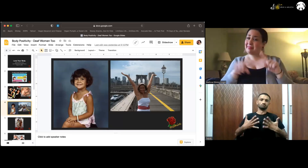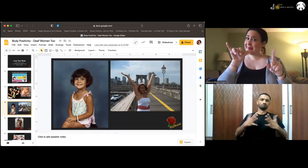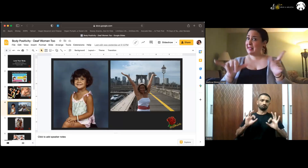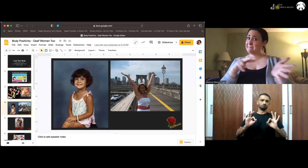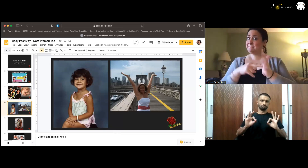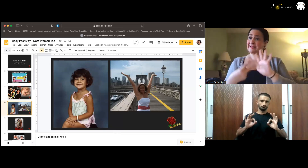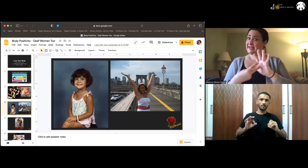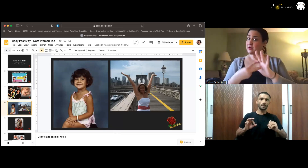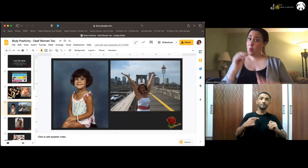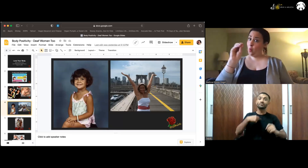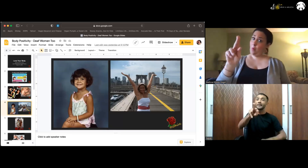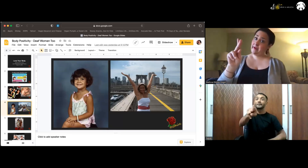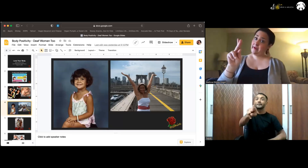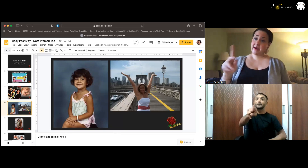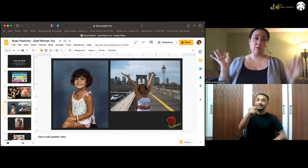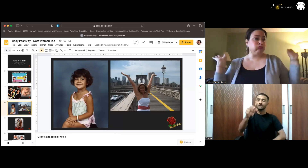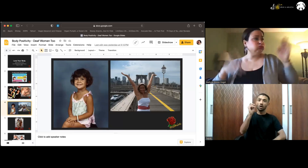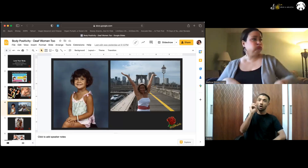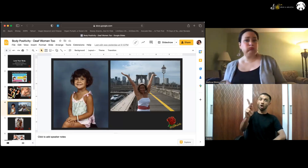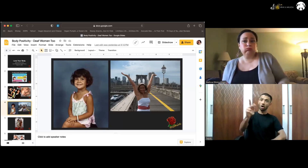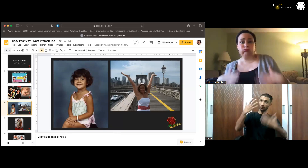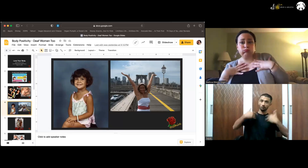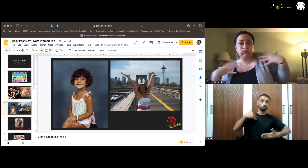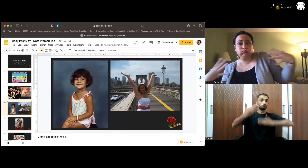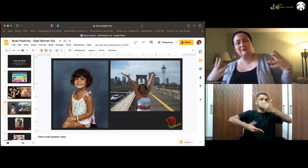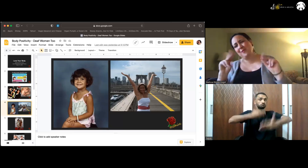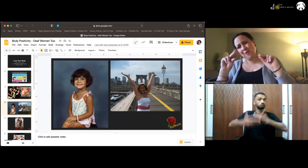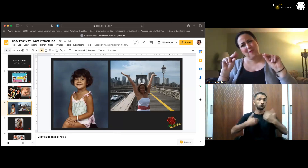and I just thought to accept myself, whatever I am.